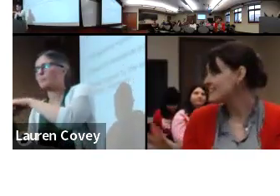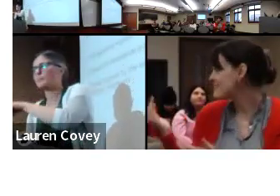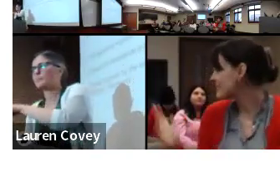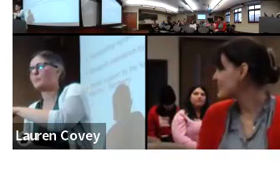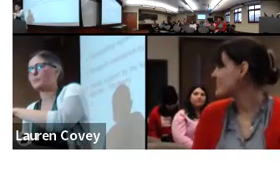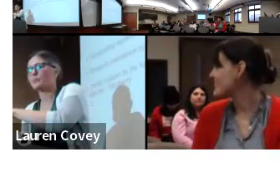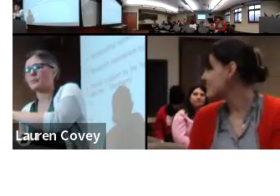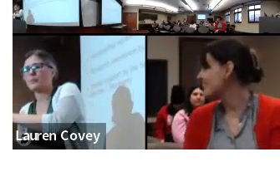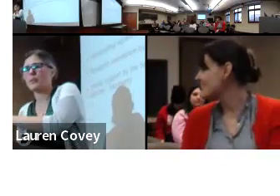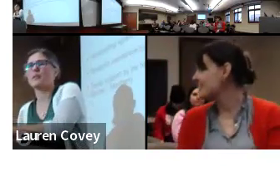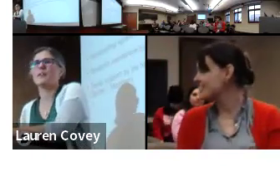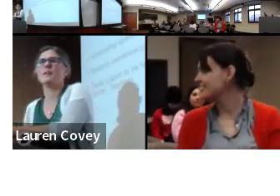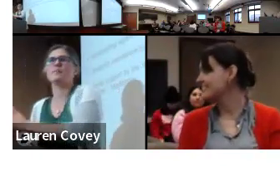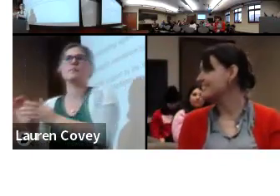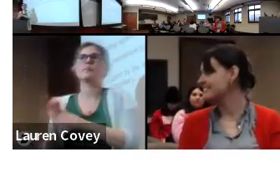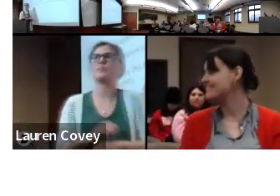Okay, we have time for questions.